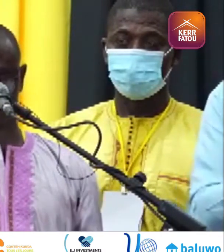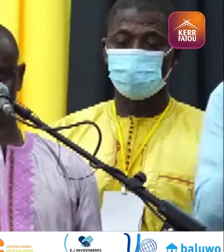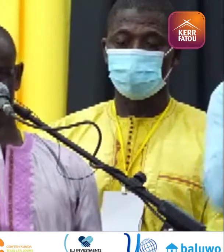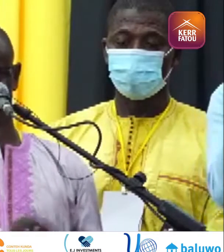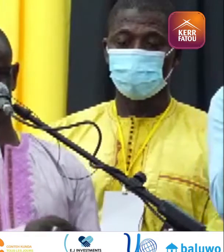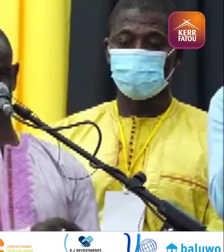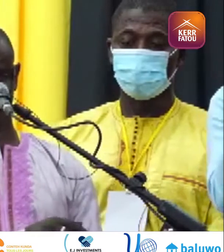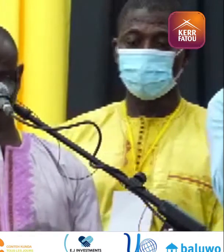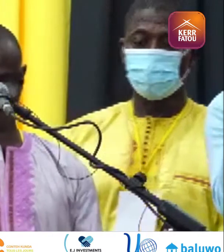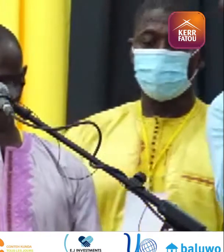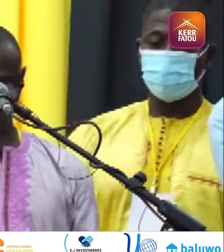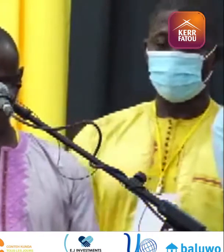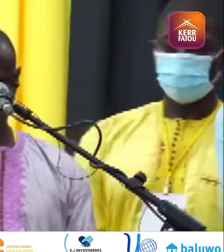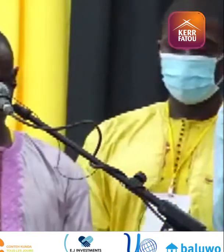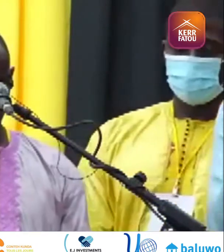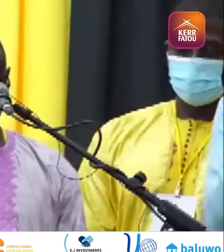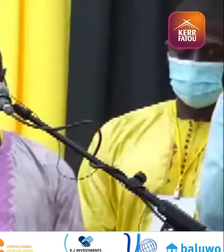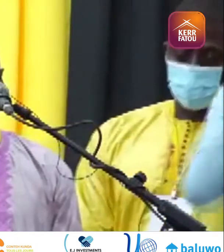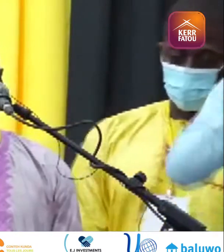the central committee.